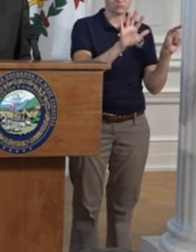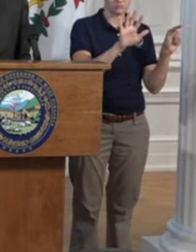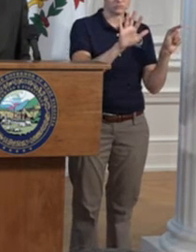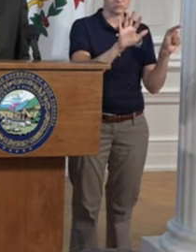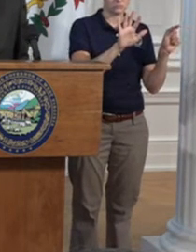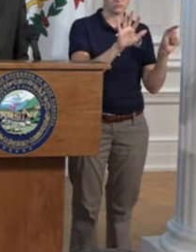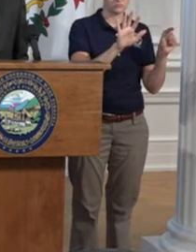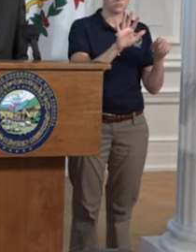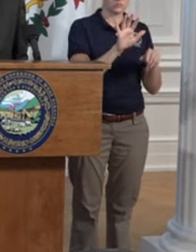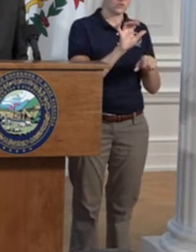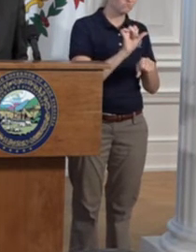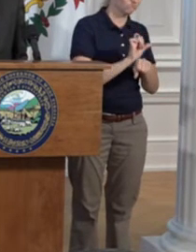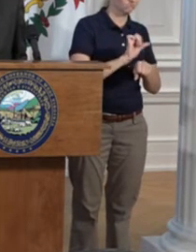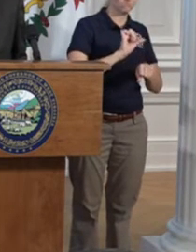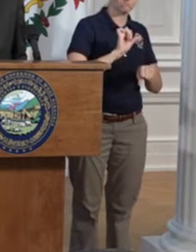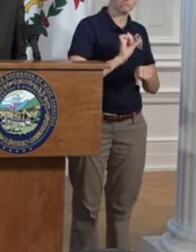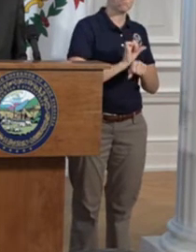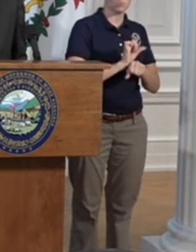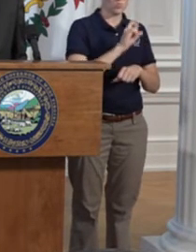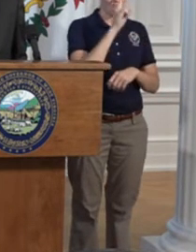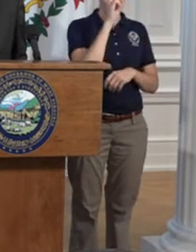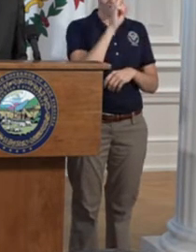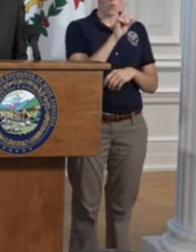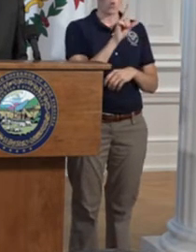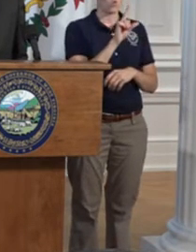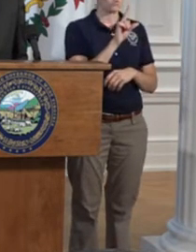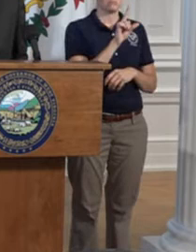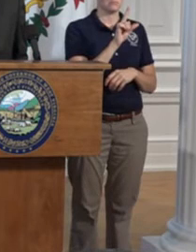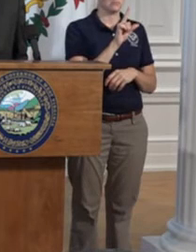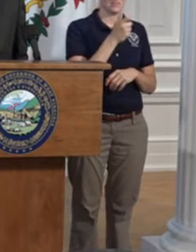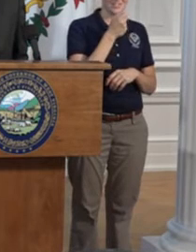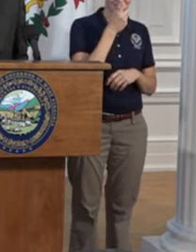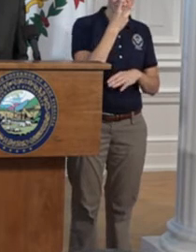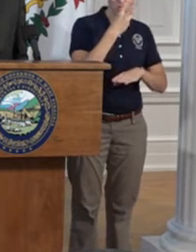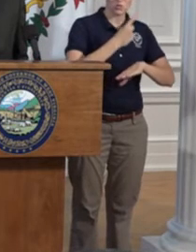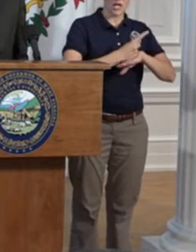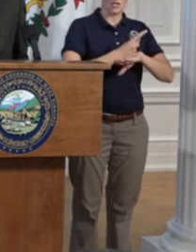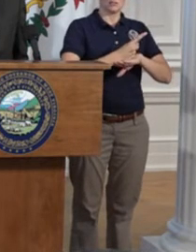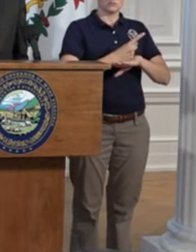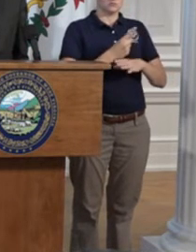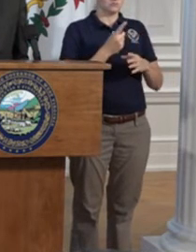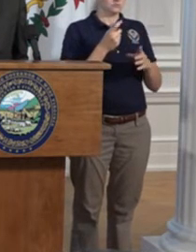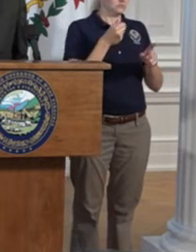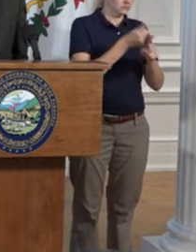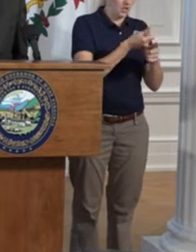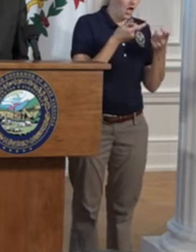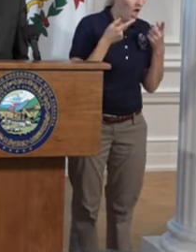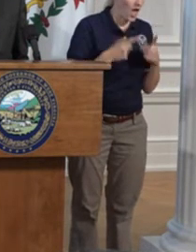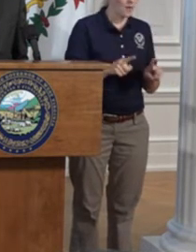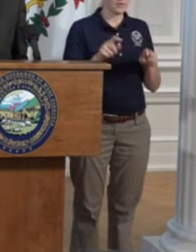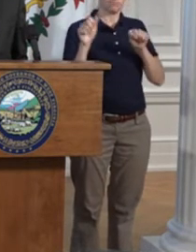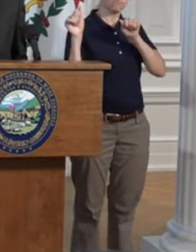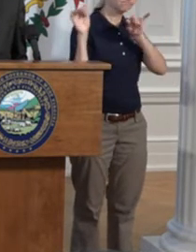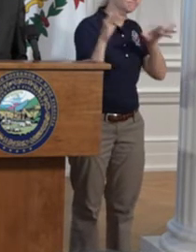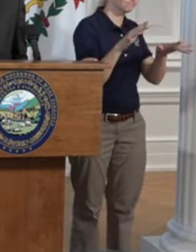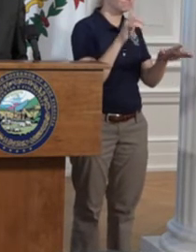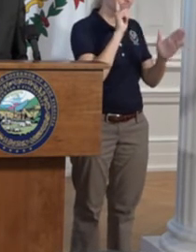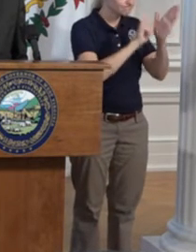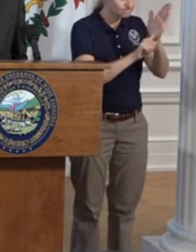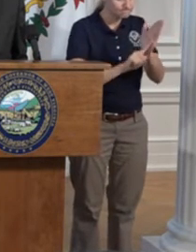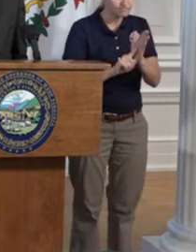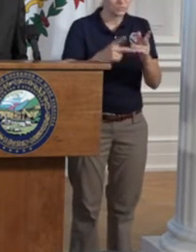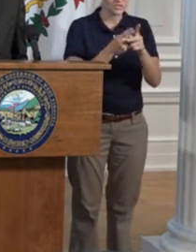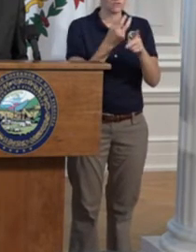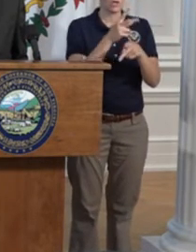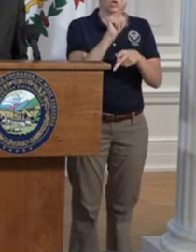worked tirelessly for the first few days after this flood to get that information needed for the governor and others to